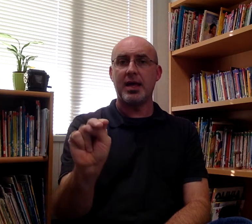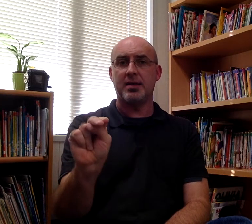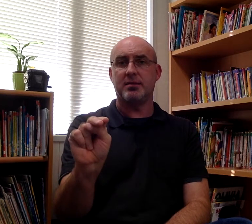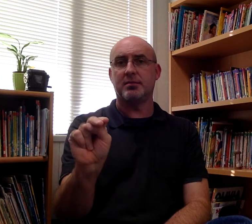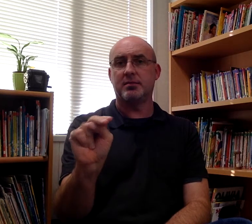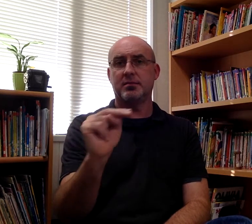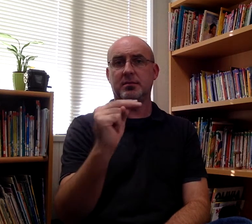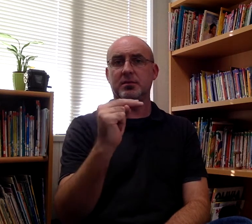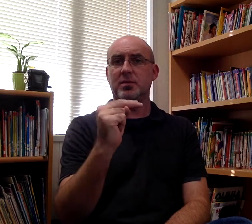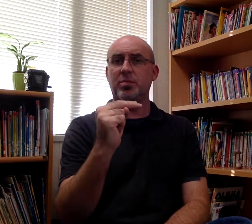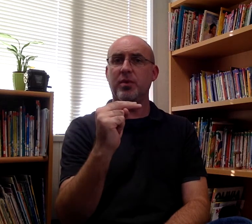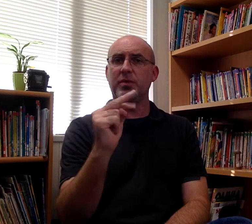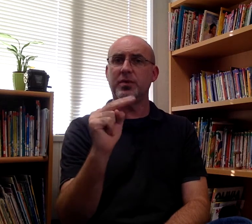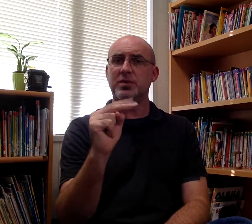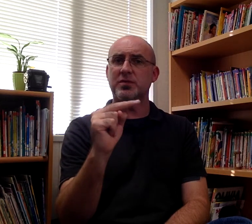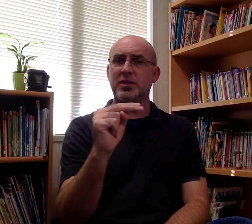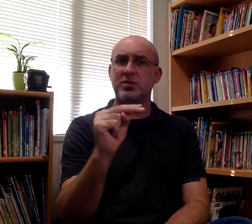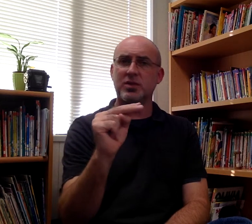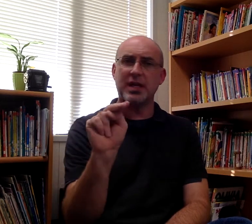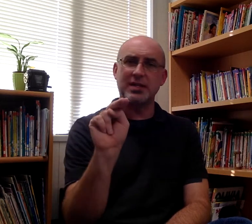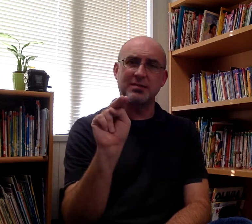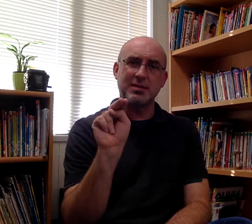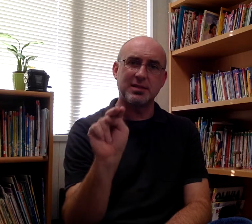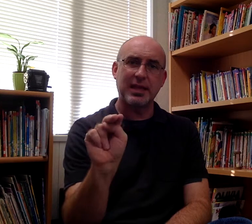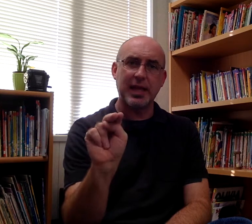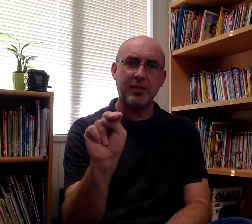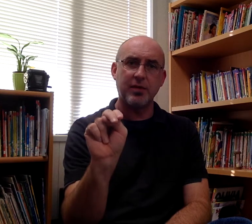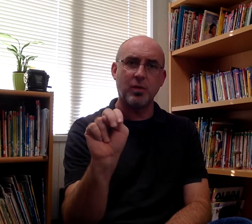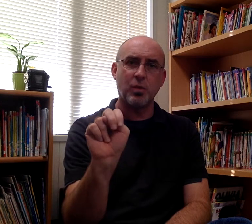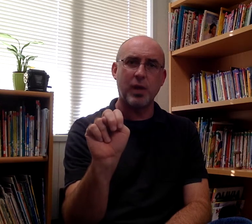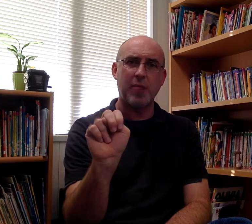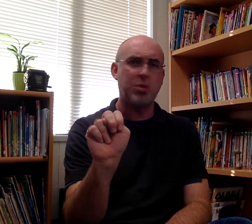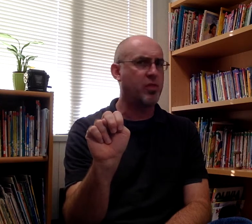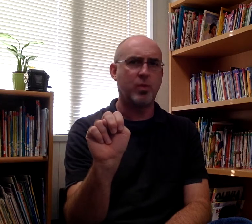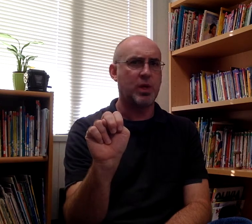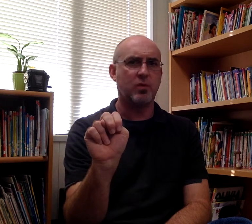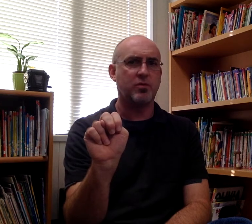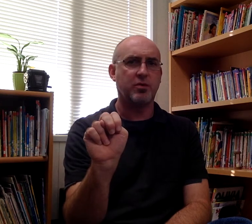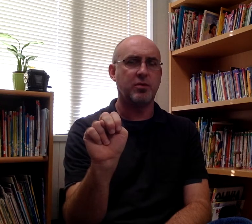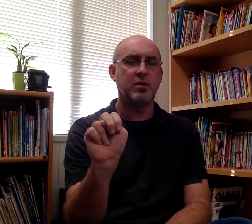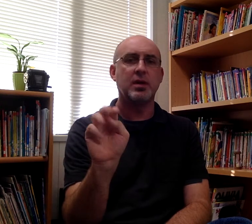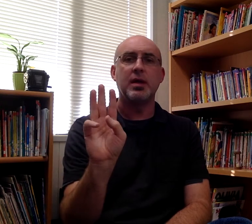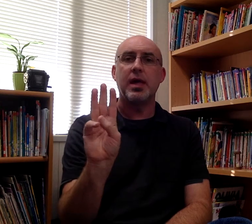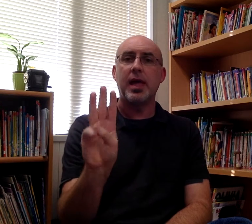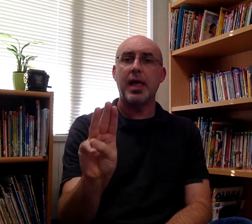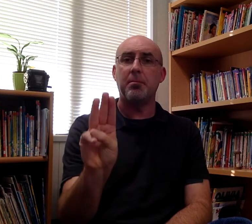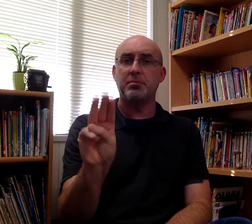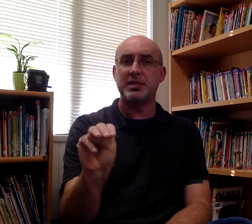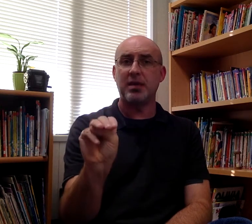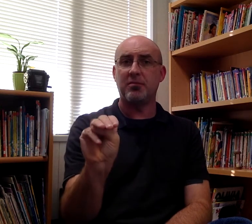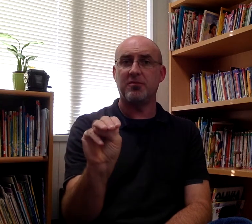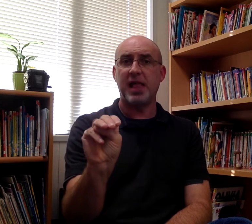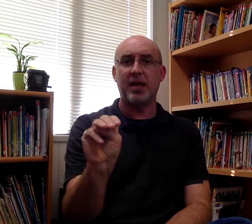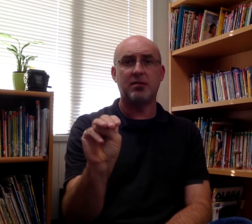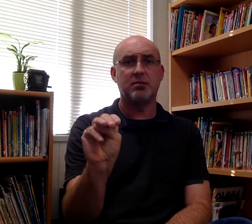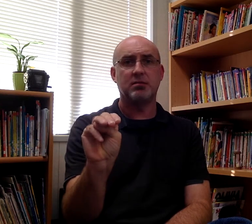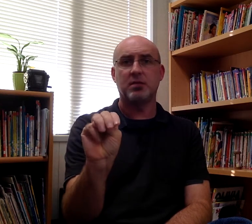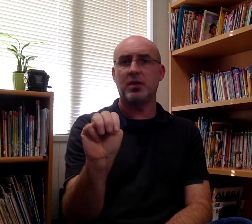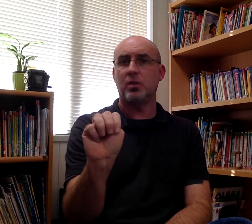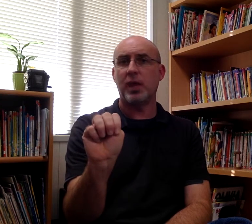N. So both of those, the fingers are kind of sticking out. They don't wrap all the way over. M, same, flat. They don't wrap